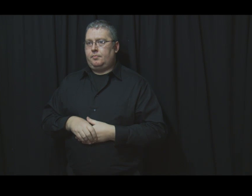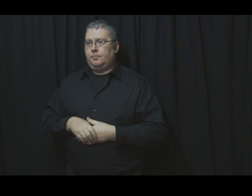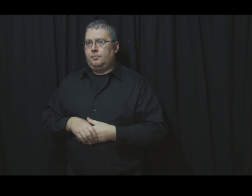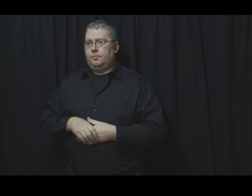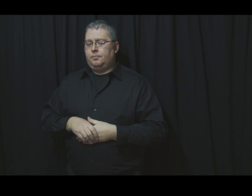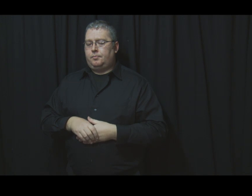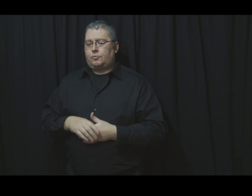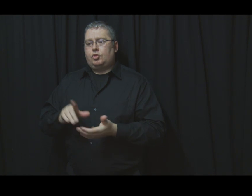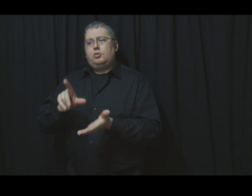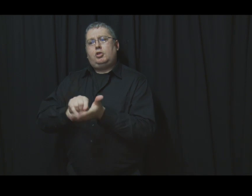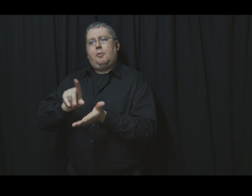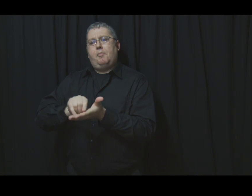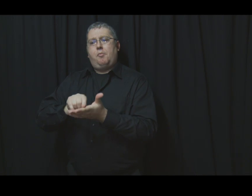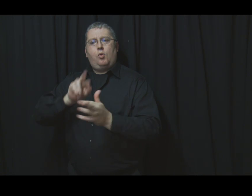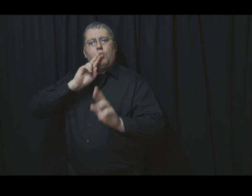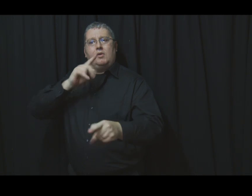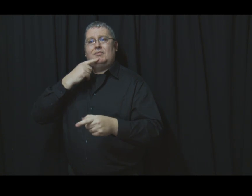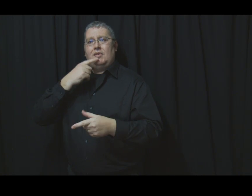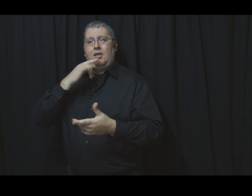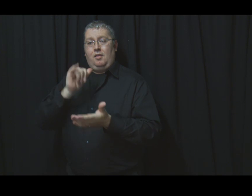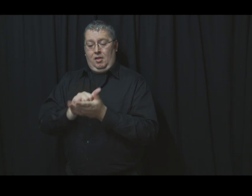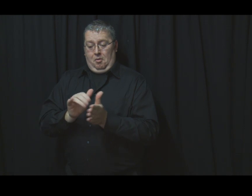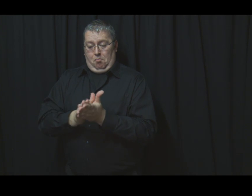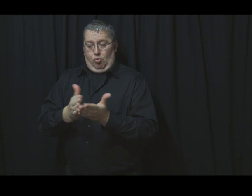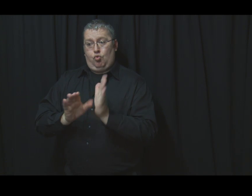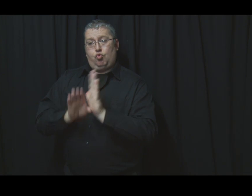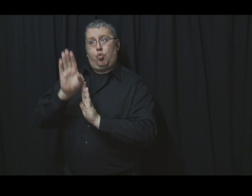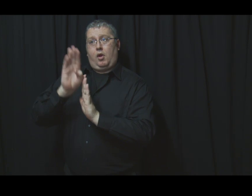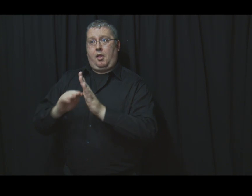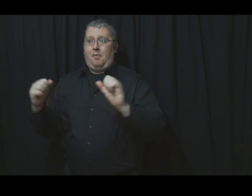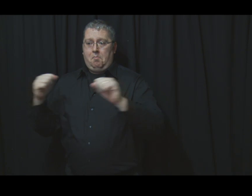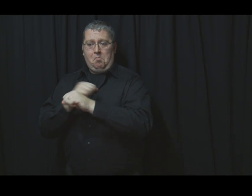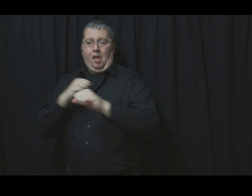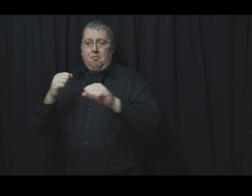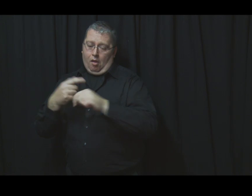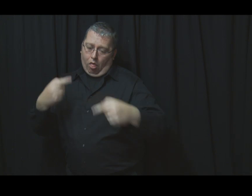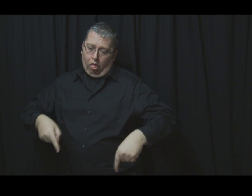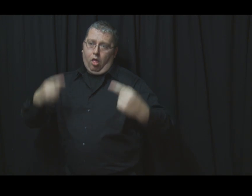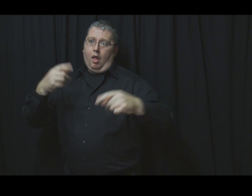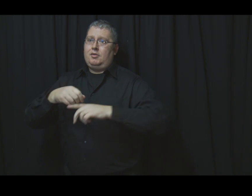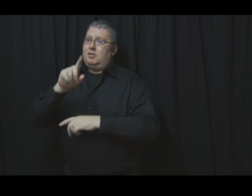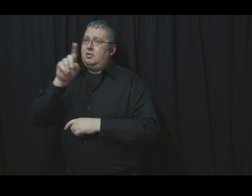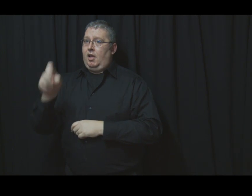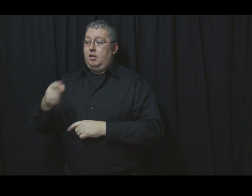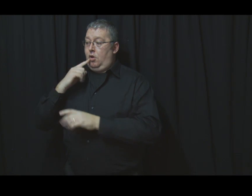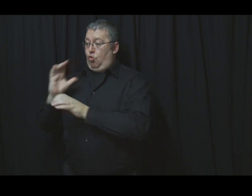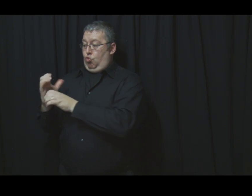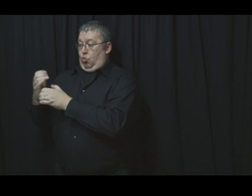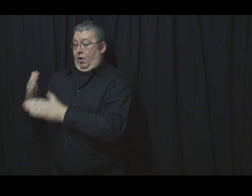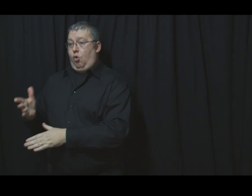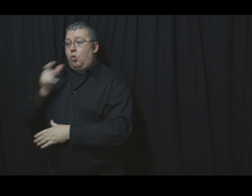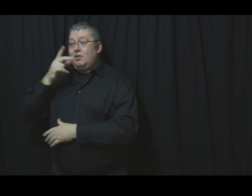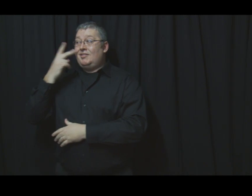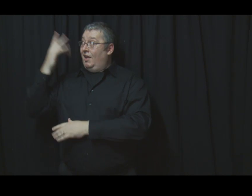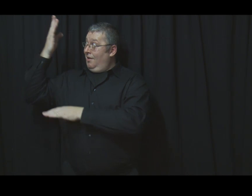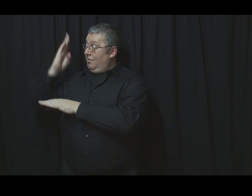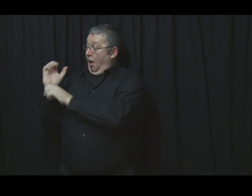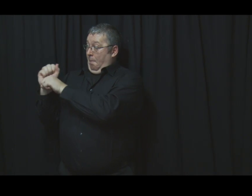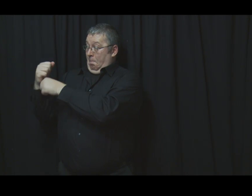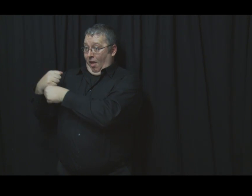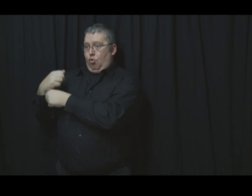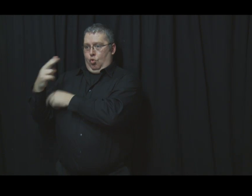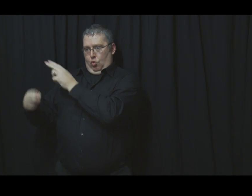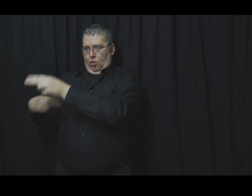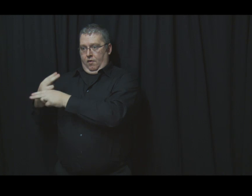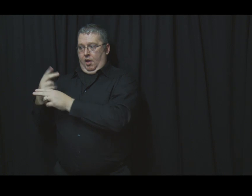A newspaper report said this: textbook and classroom curriculum battles have long ranged in Texas, pitting creationists, those who see God's hand in the creation of the universe,